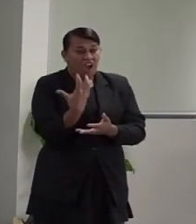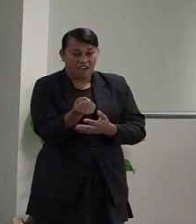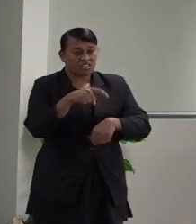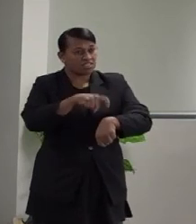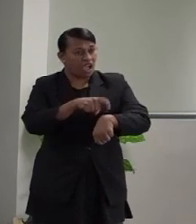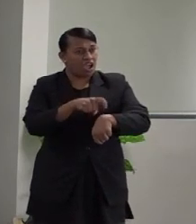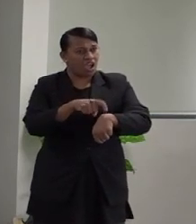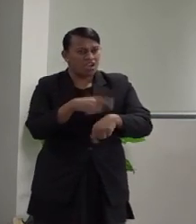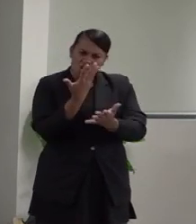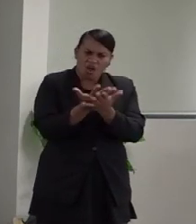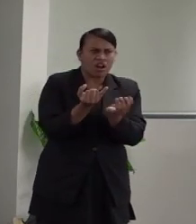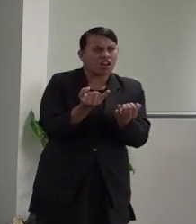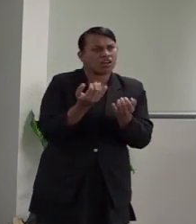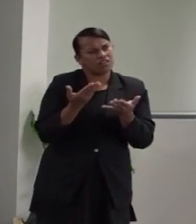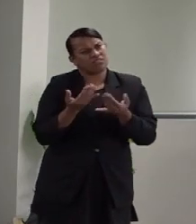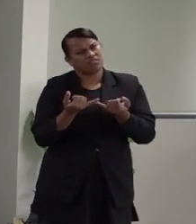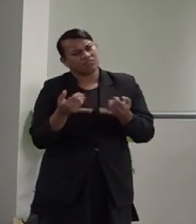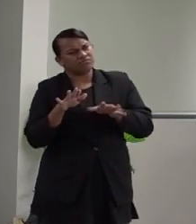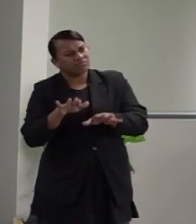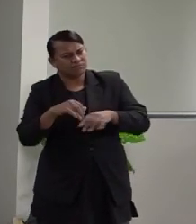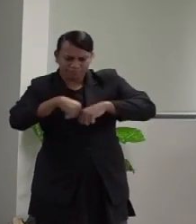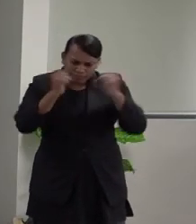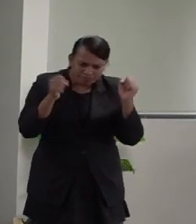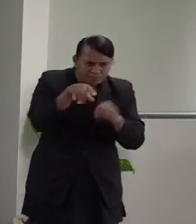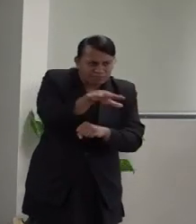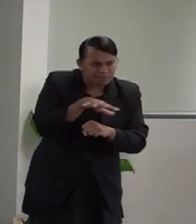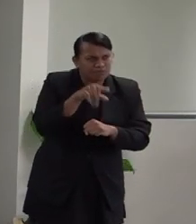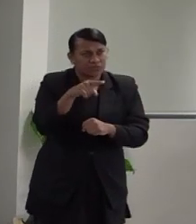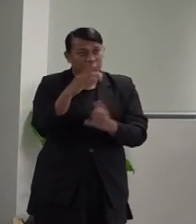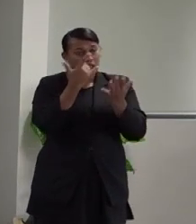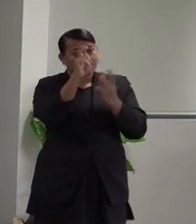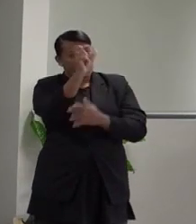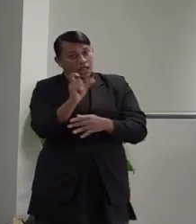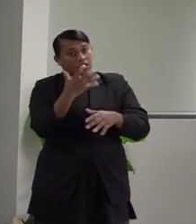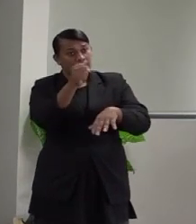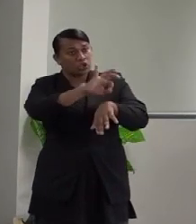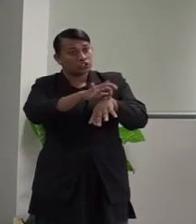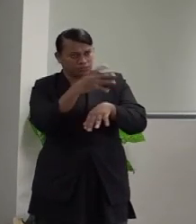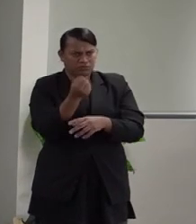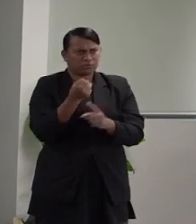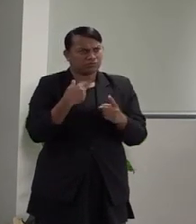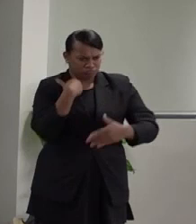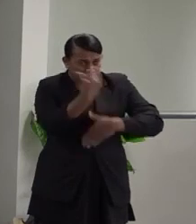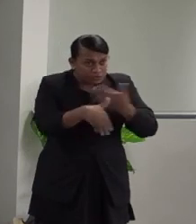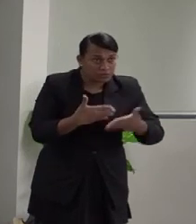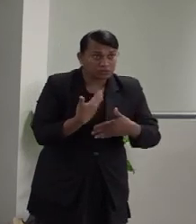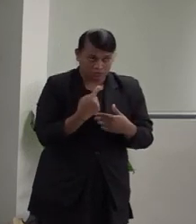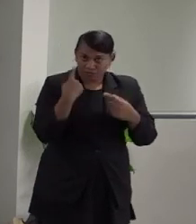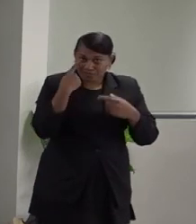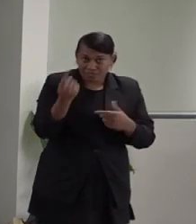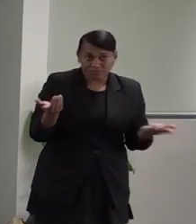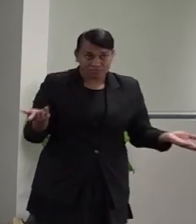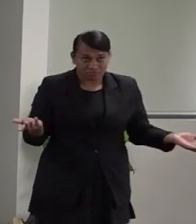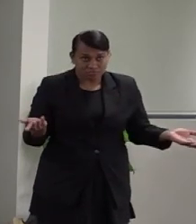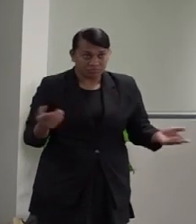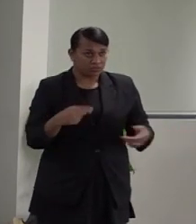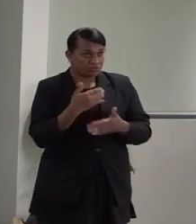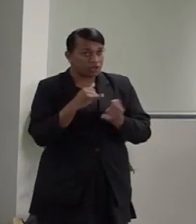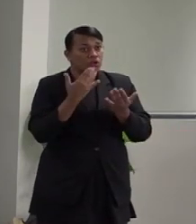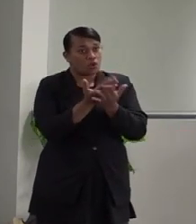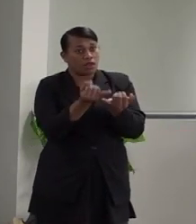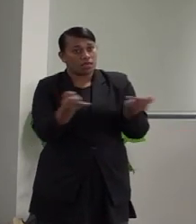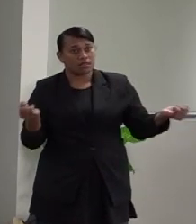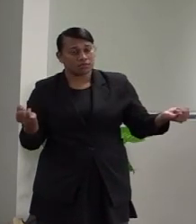find a video of an Italian hospital, and you'll see exactly what I'm talking about. In Fiji, we're